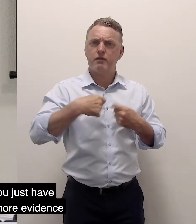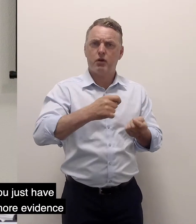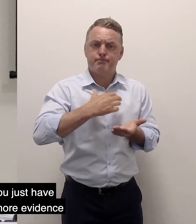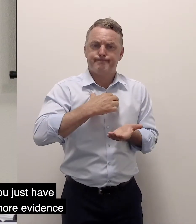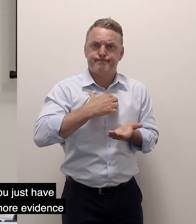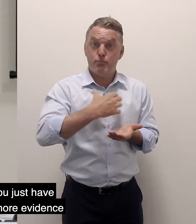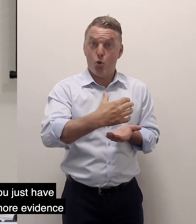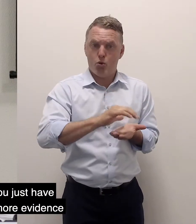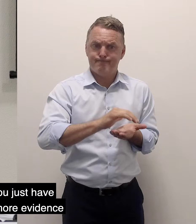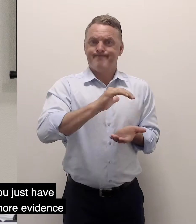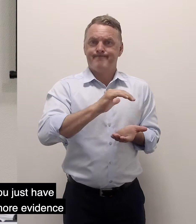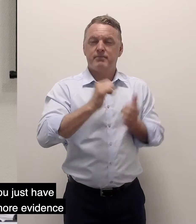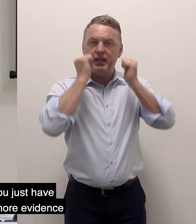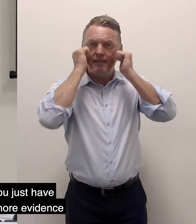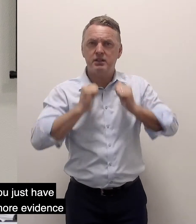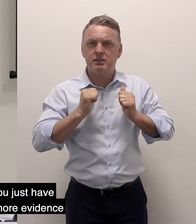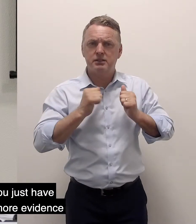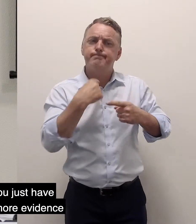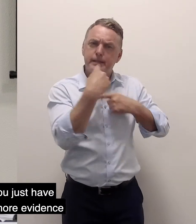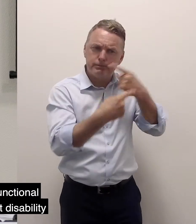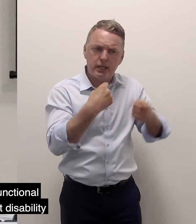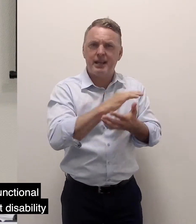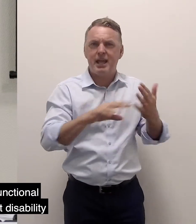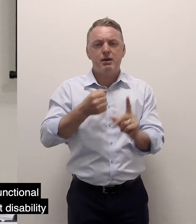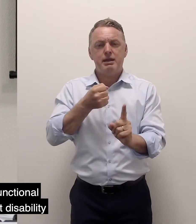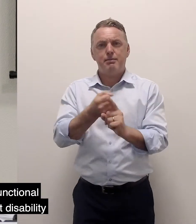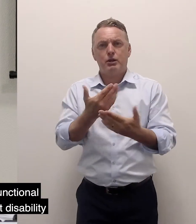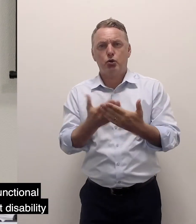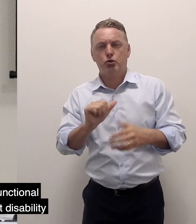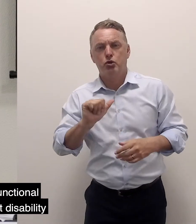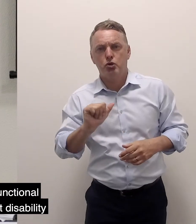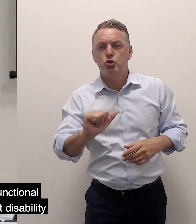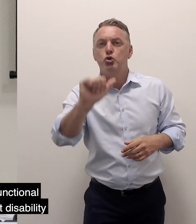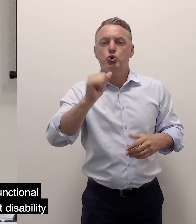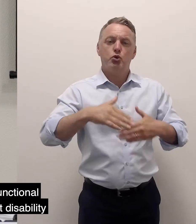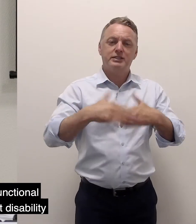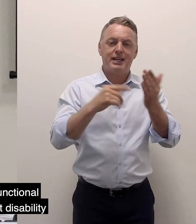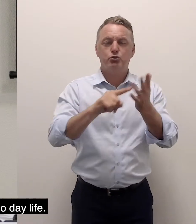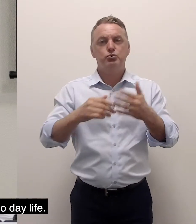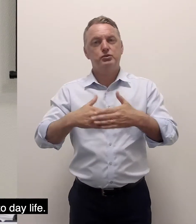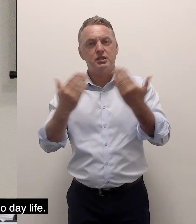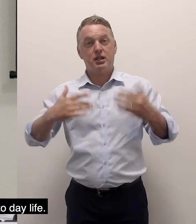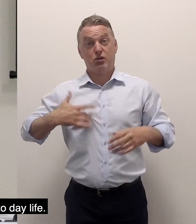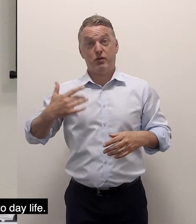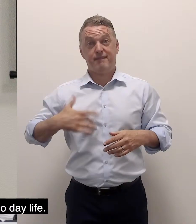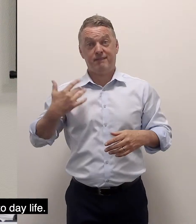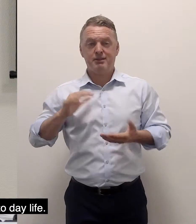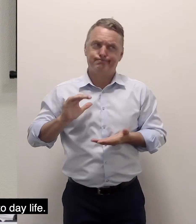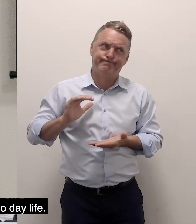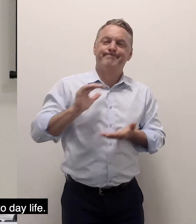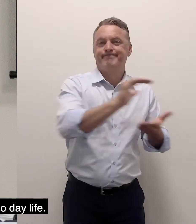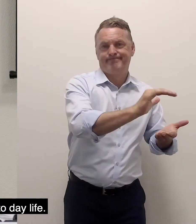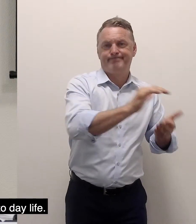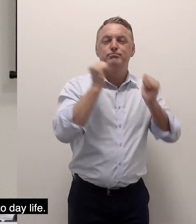In that case, you just have to provide a lot more evidence about the functional impact of that disability on